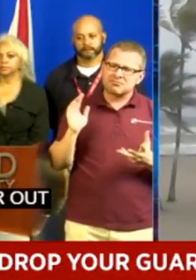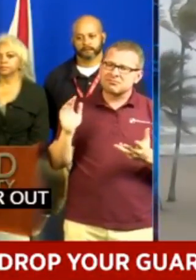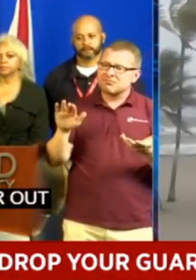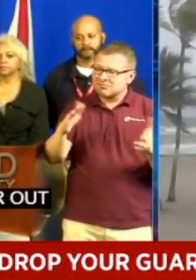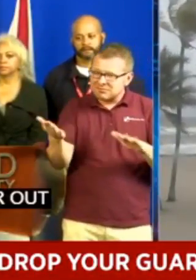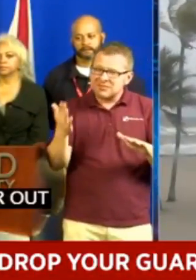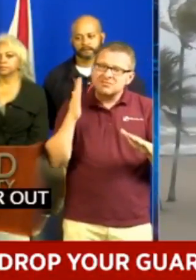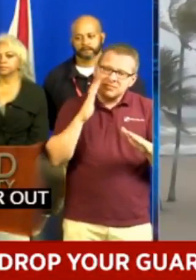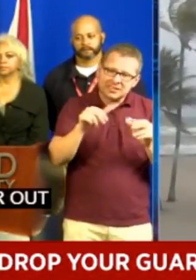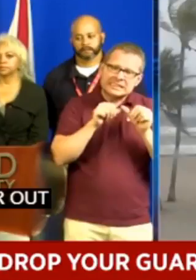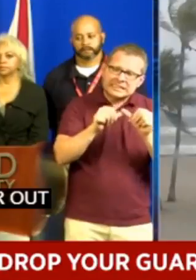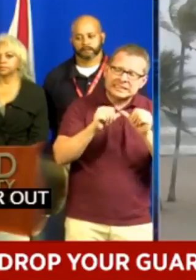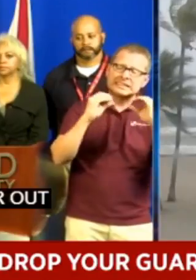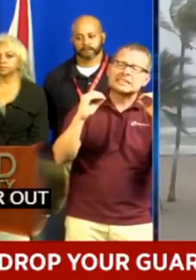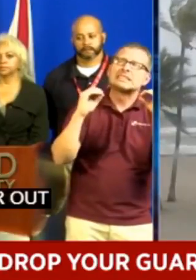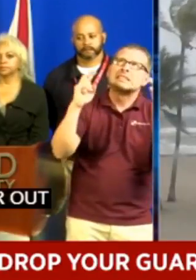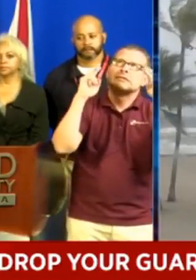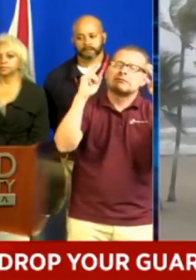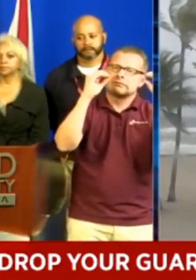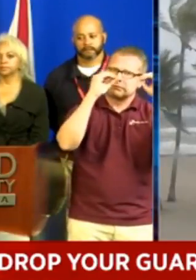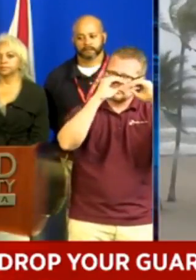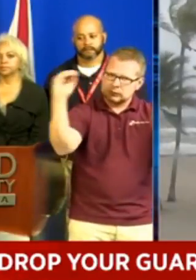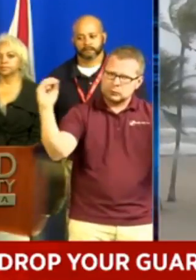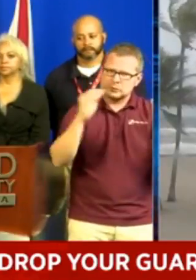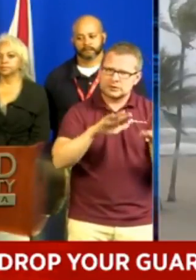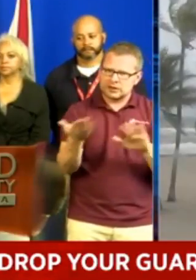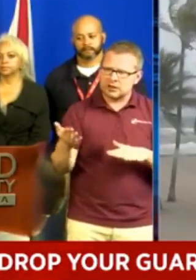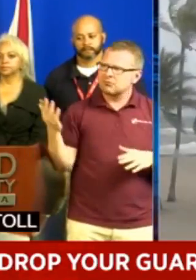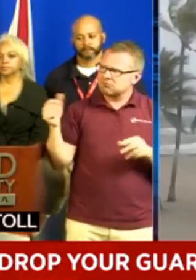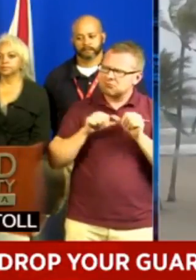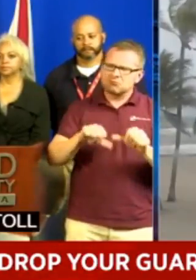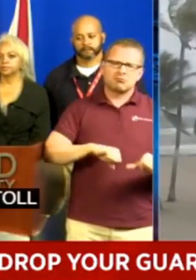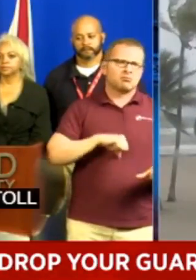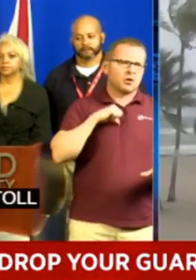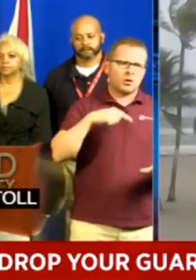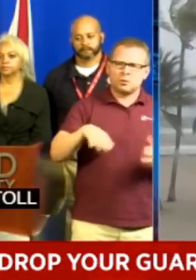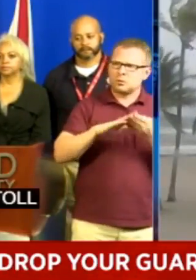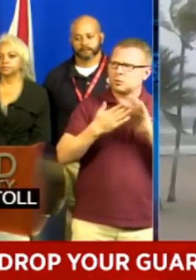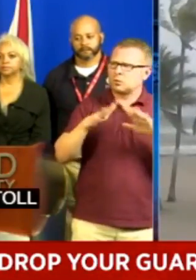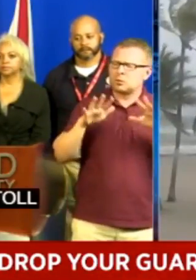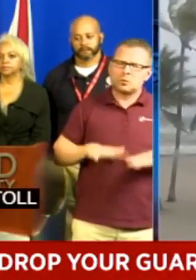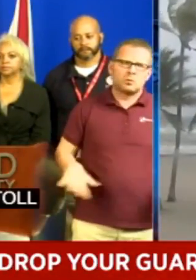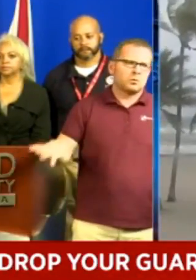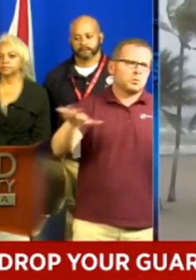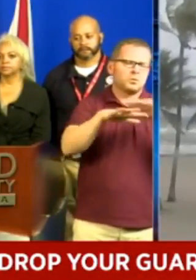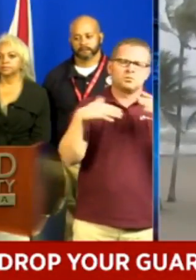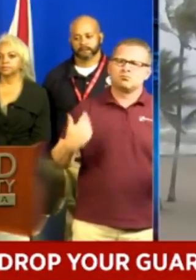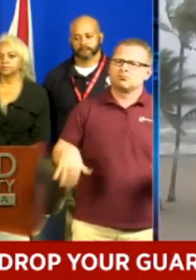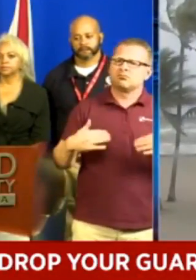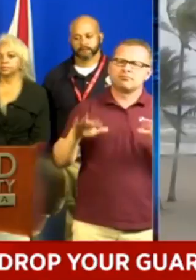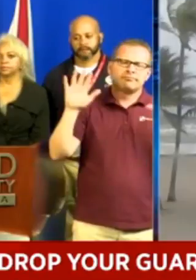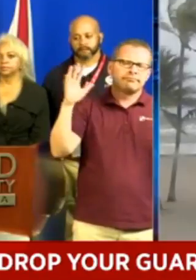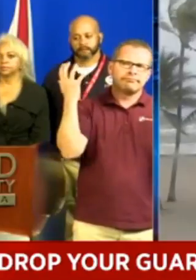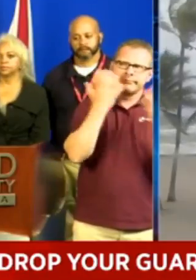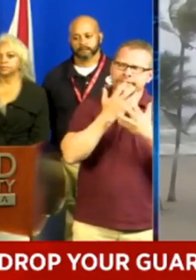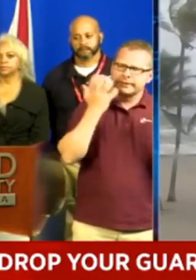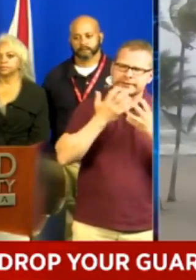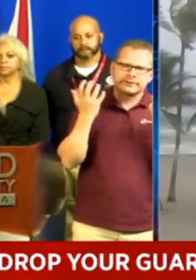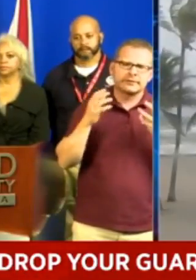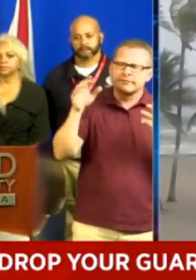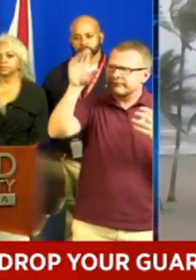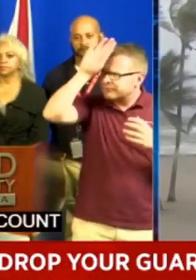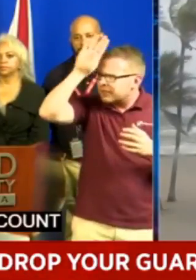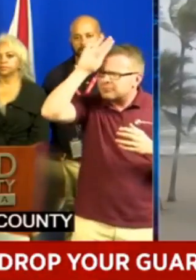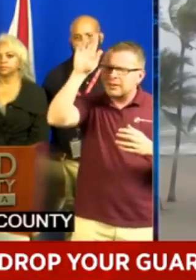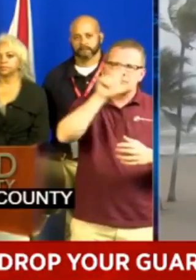and women of the Broward Sheriff's Office. Sworn, non-sworn, fire, detention, DLE. They've done an amazing job, and we will